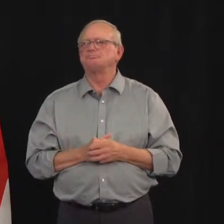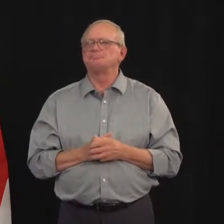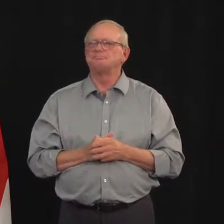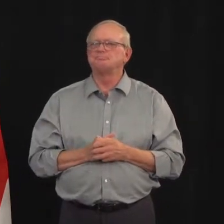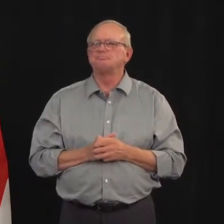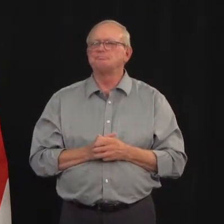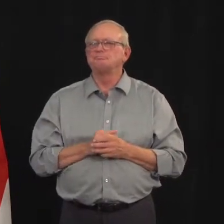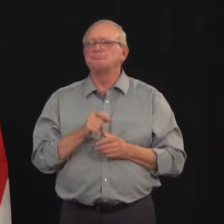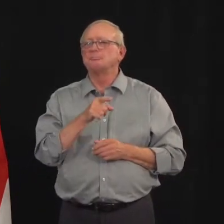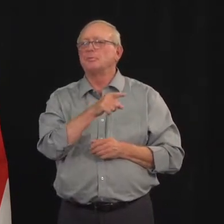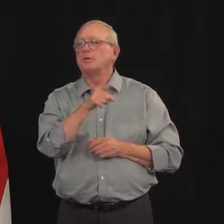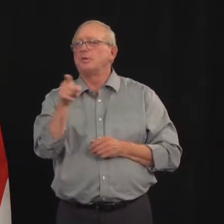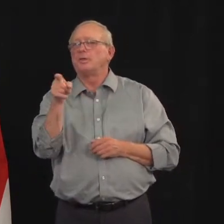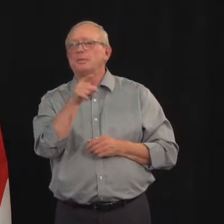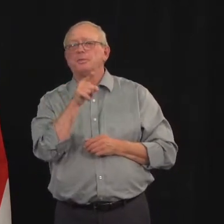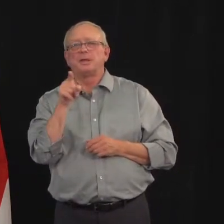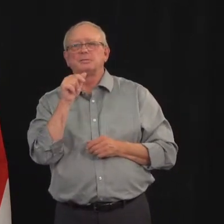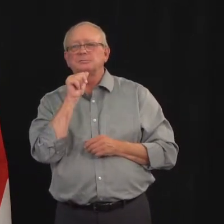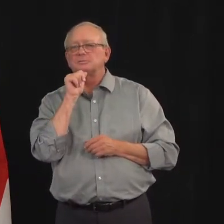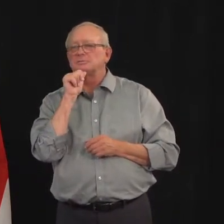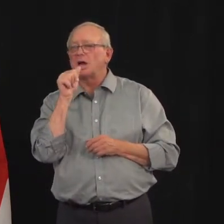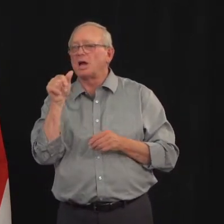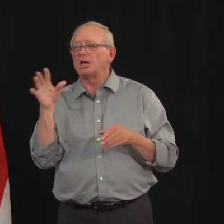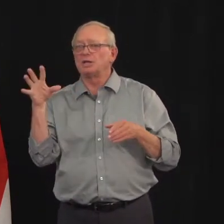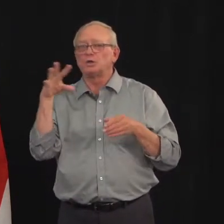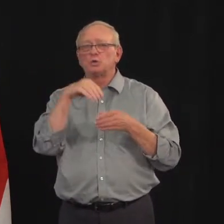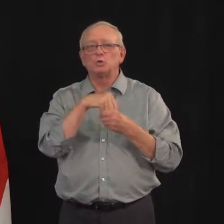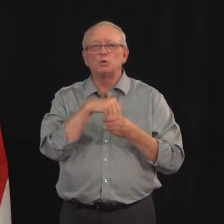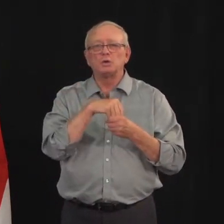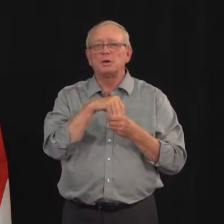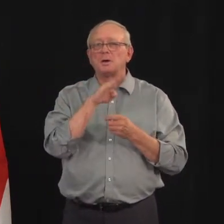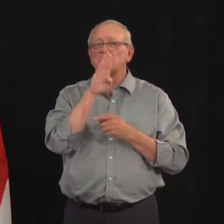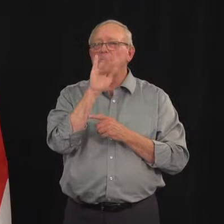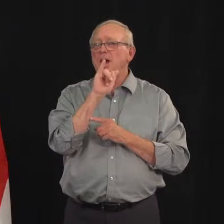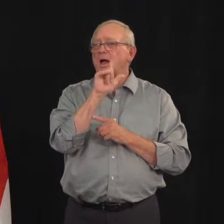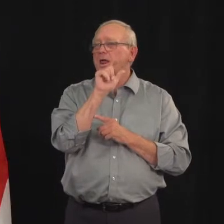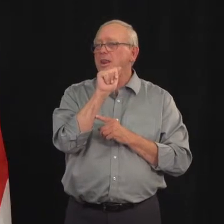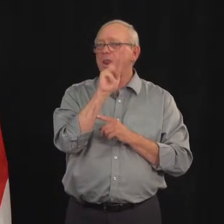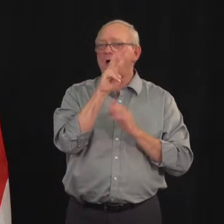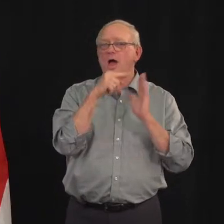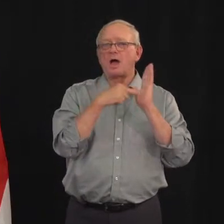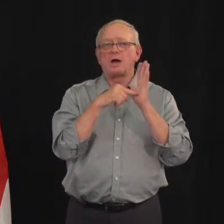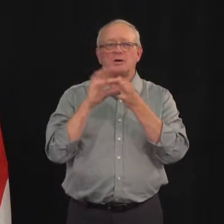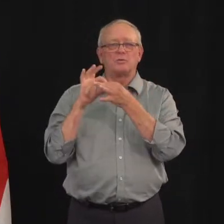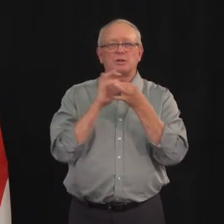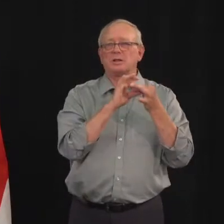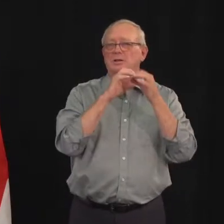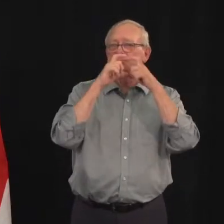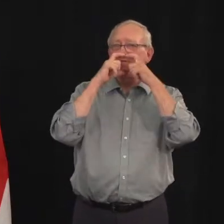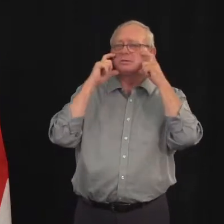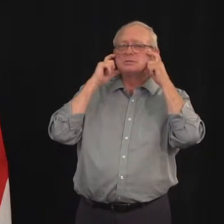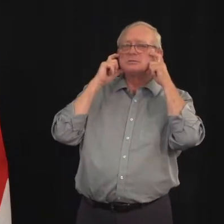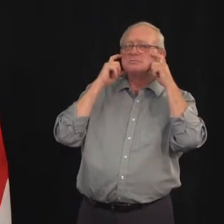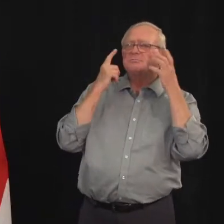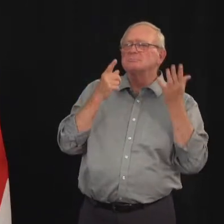be covered by the mask bylaw. So how do they do their part in flattening the curve?